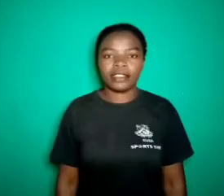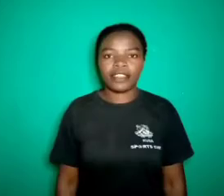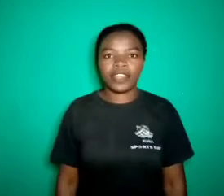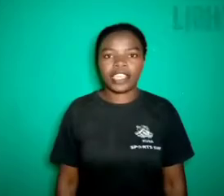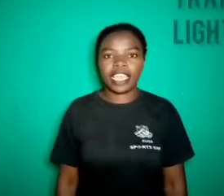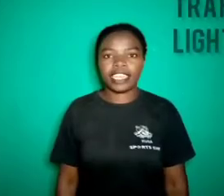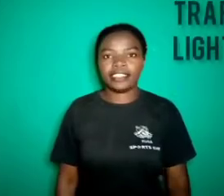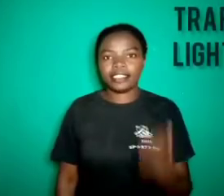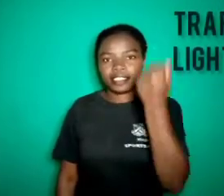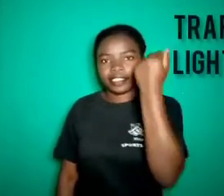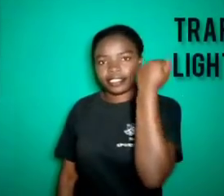Traffic lights.